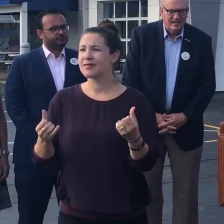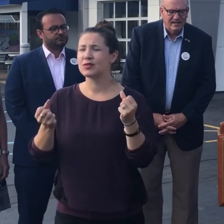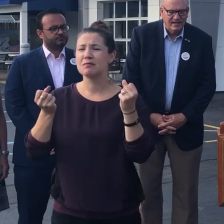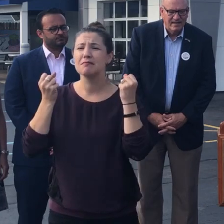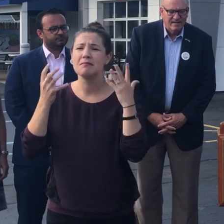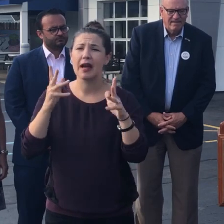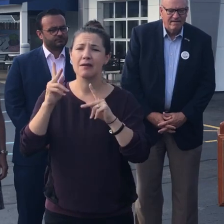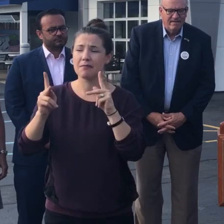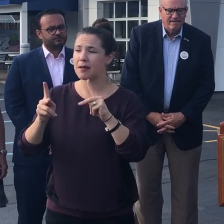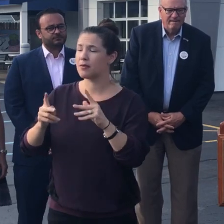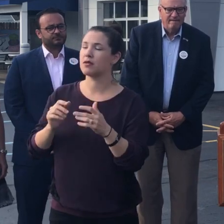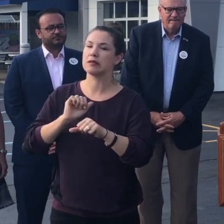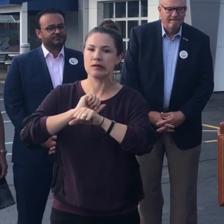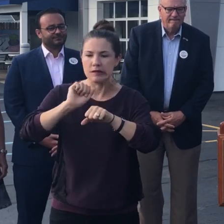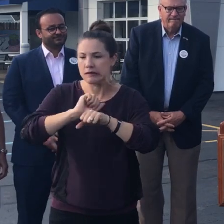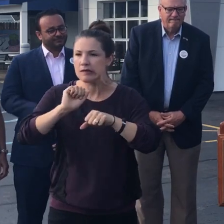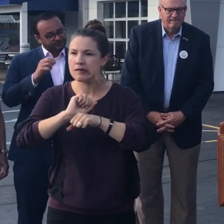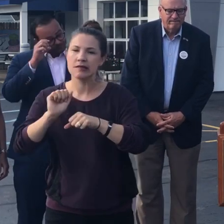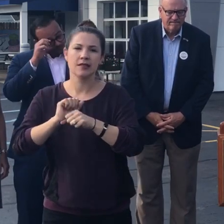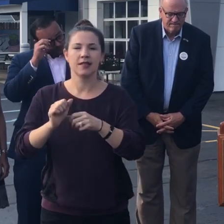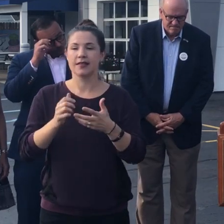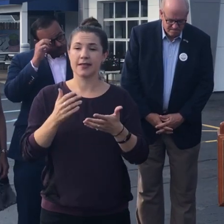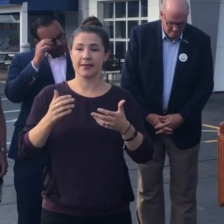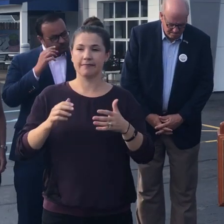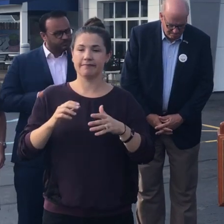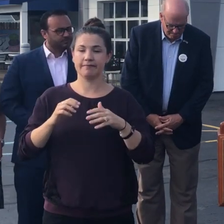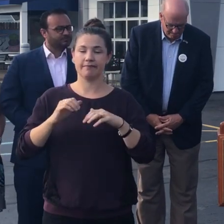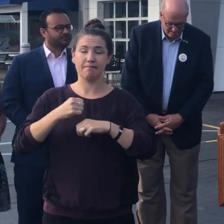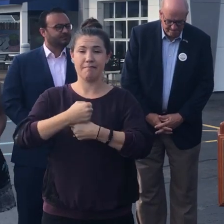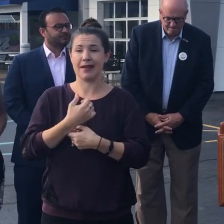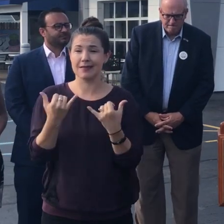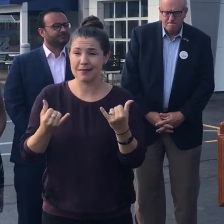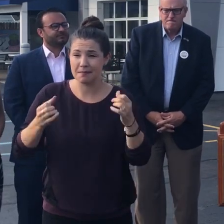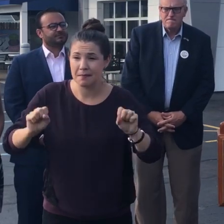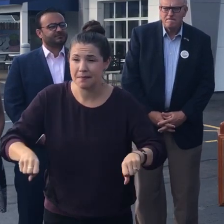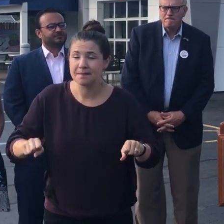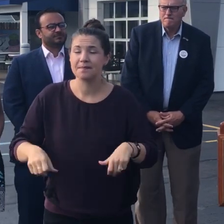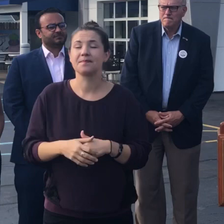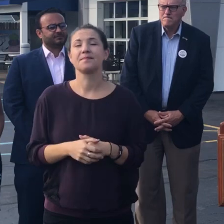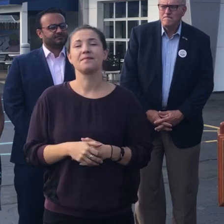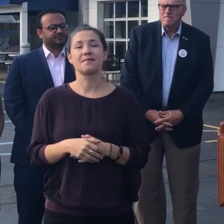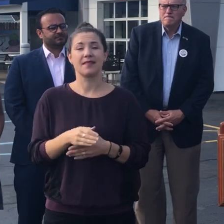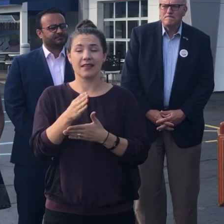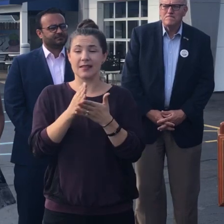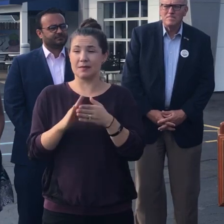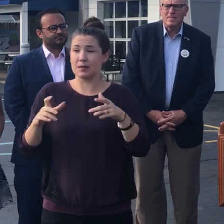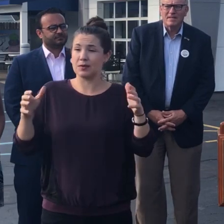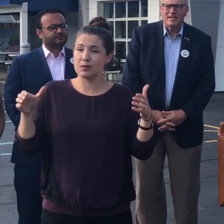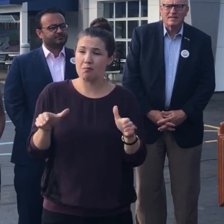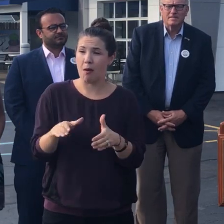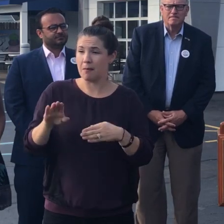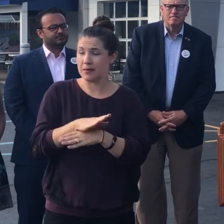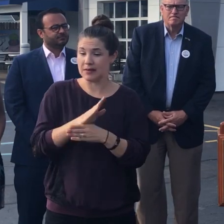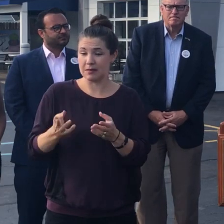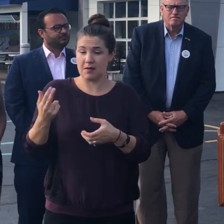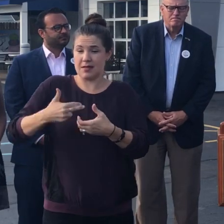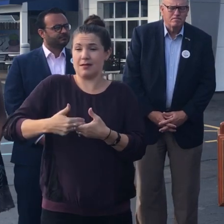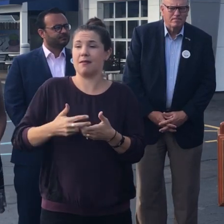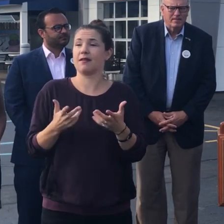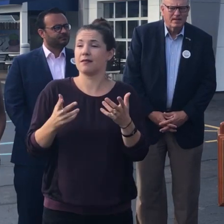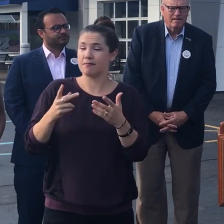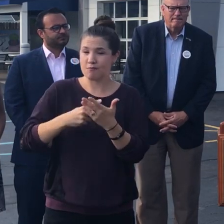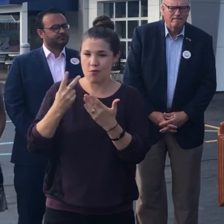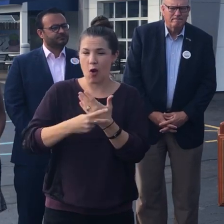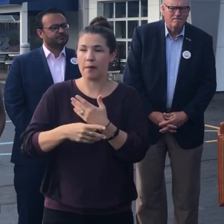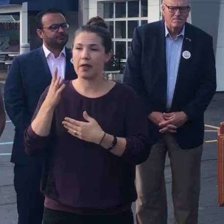many people who have worked hard to make this campaign possible, as well as some of the small businesses participating in the program,